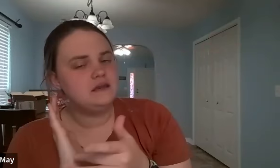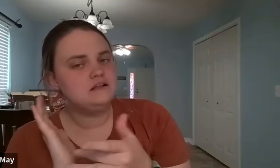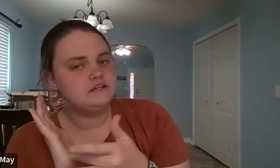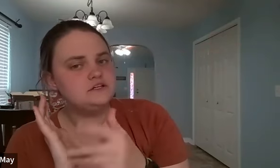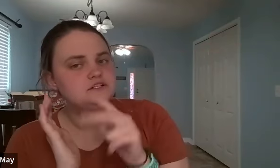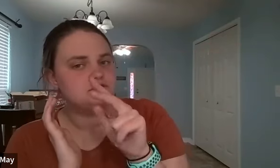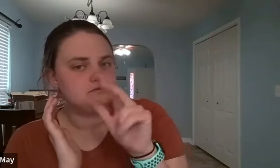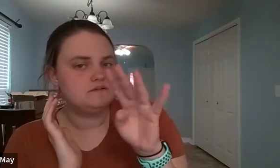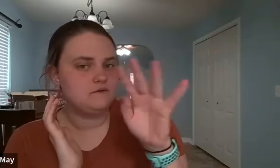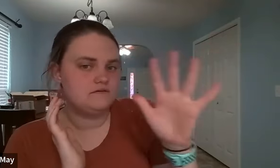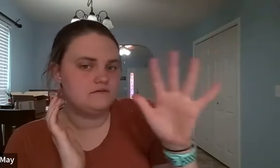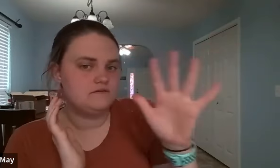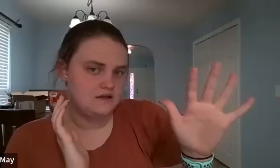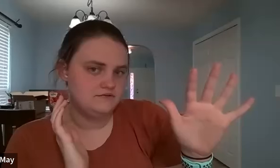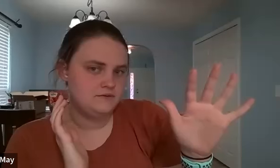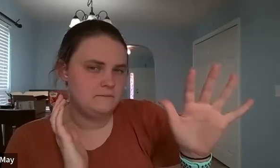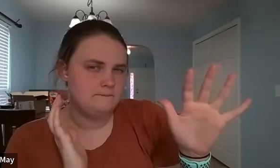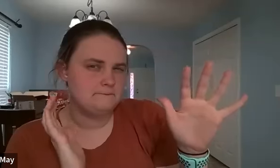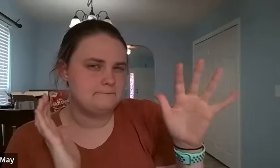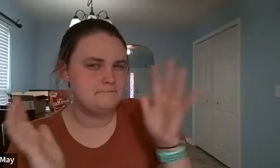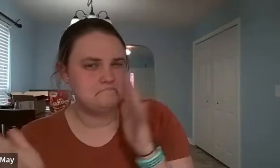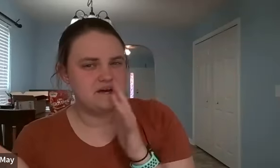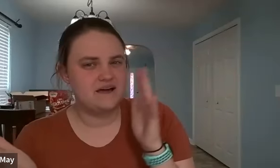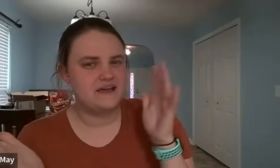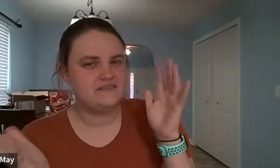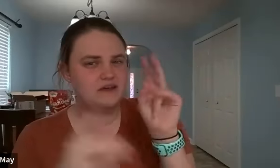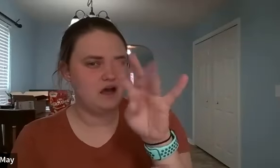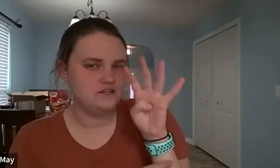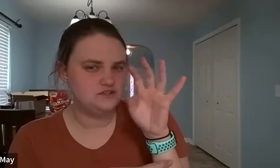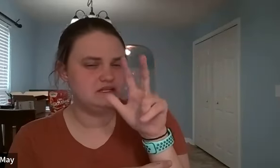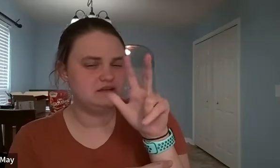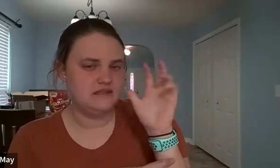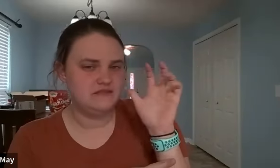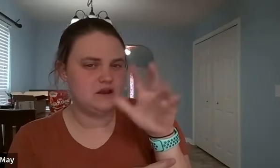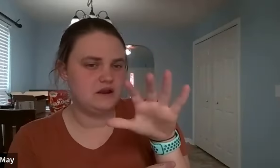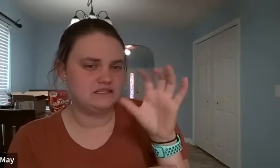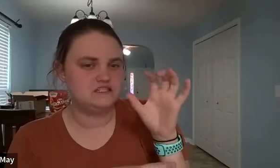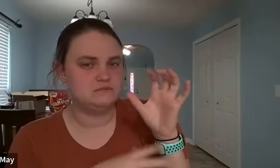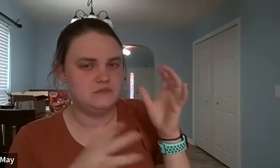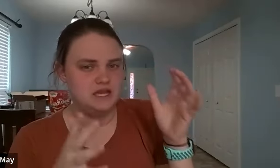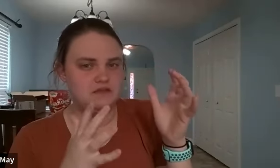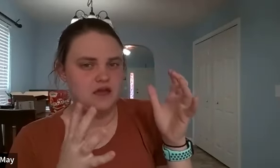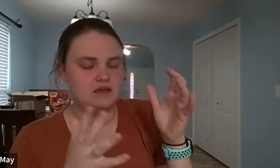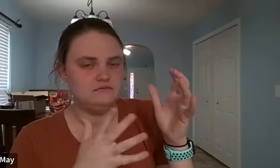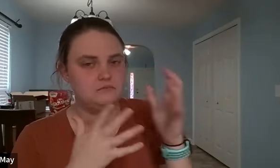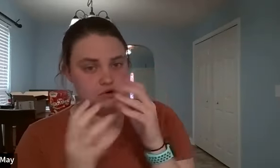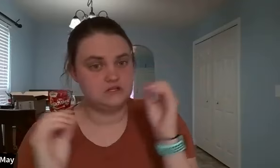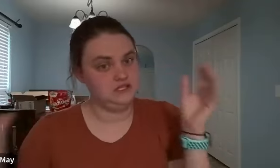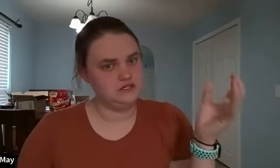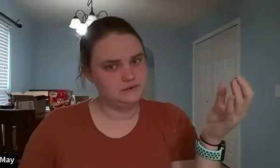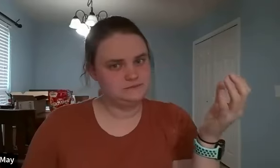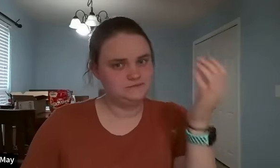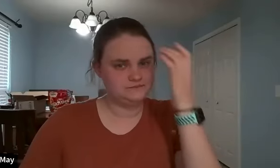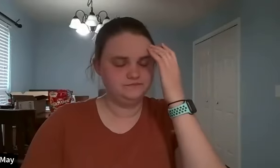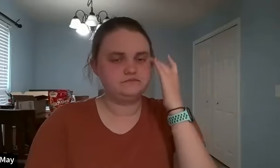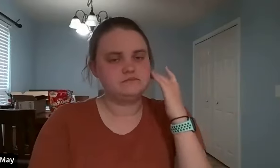technically could do 3, 4, 5, but the 100 in there is to make that more clear.